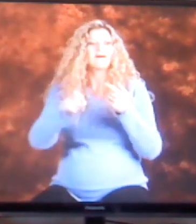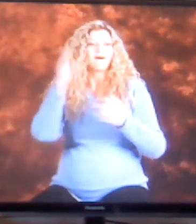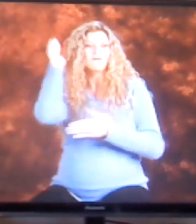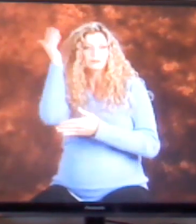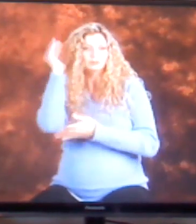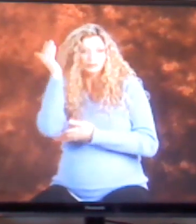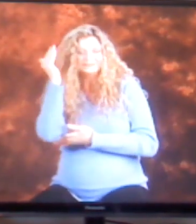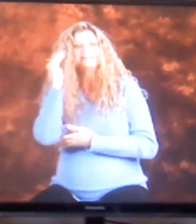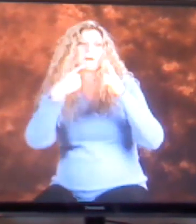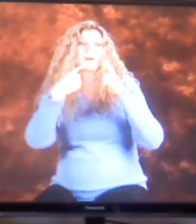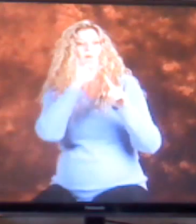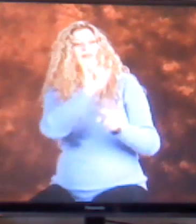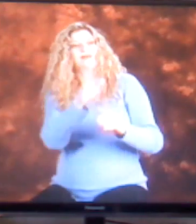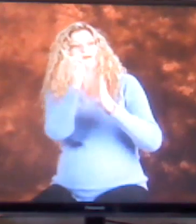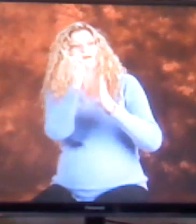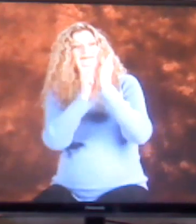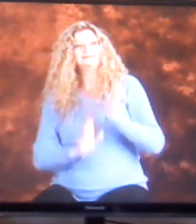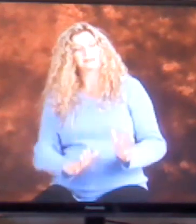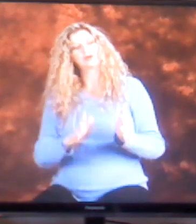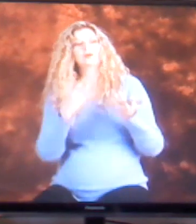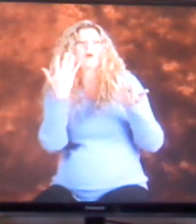And then I want you to bring it to class so you can present it, okay?